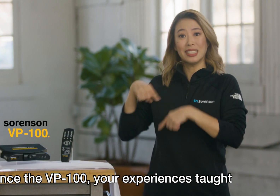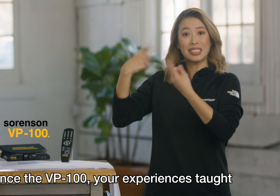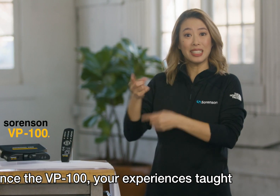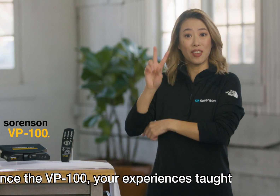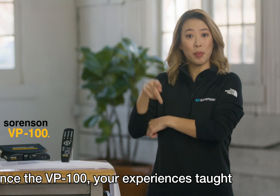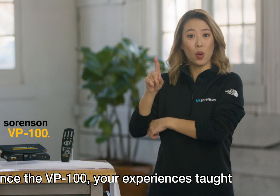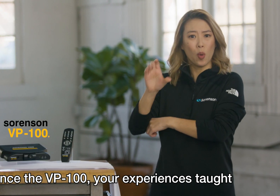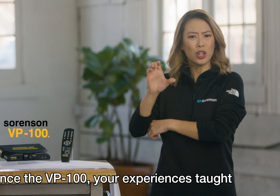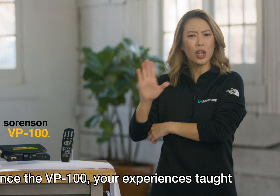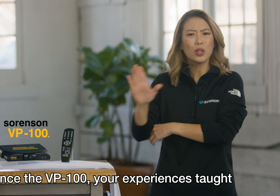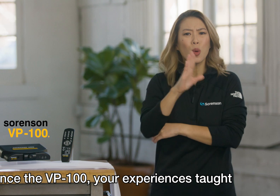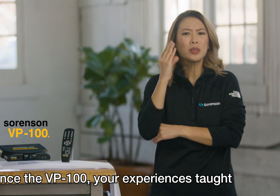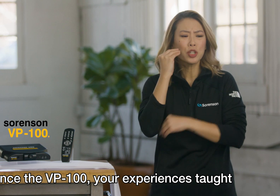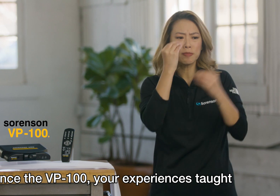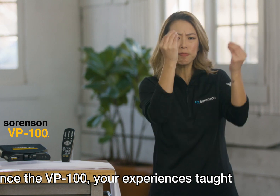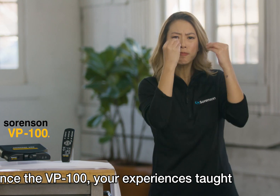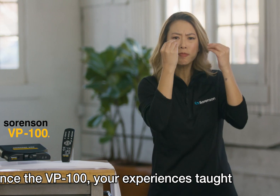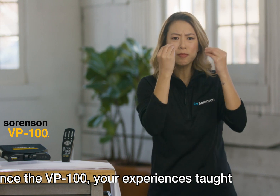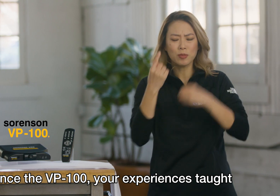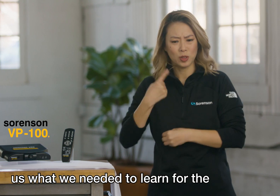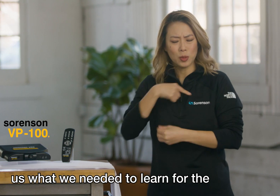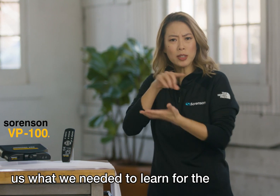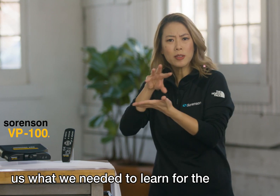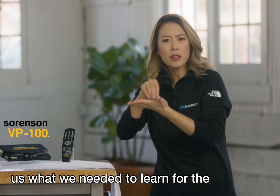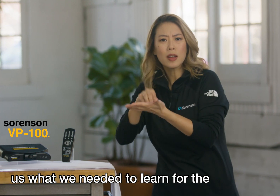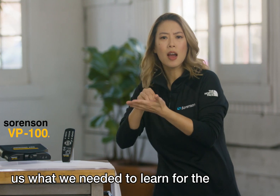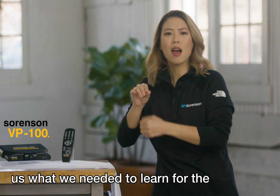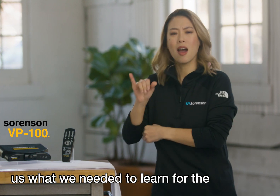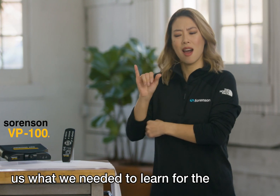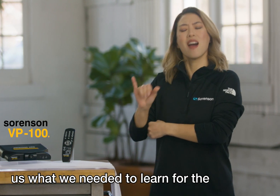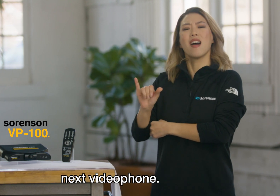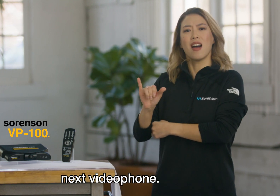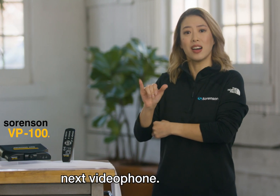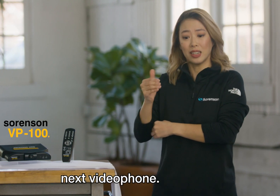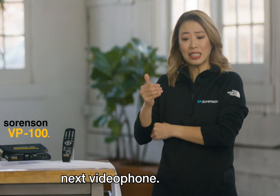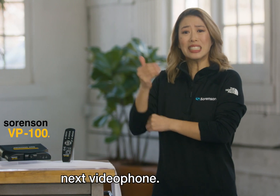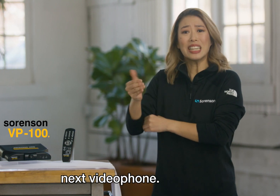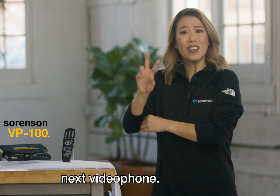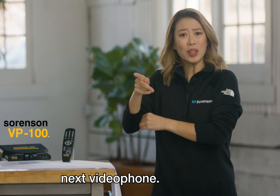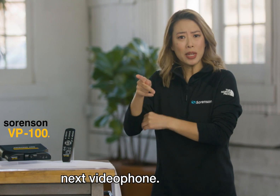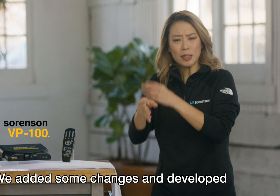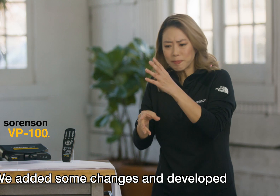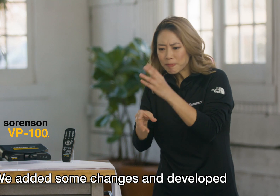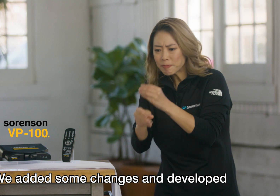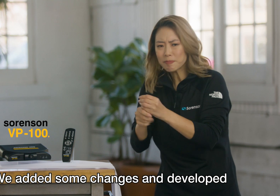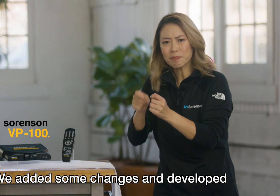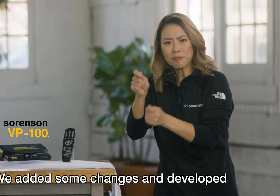Since the VP100, your experiences taught us what we needed to learn for the next video phone. We added some